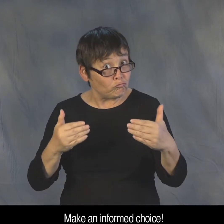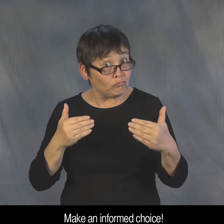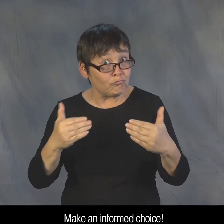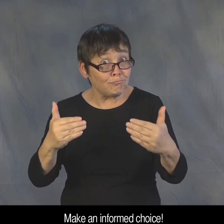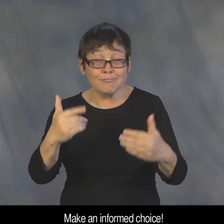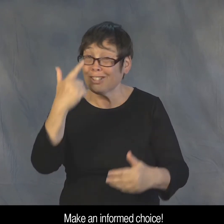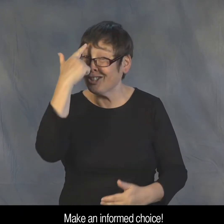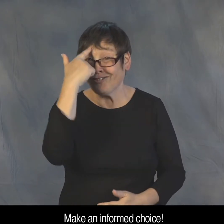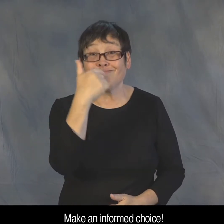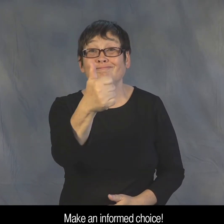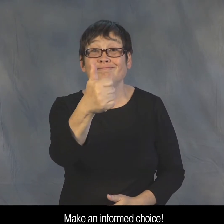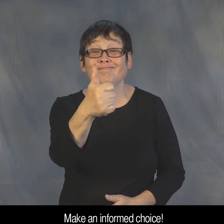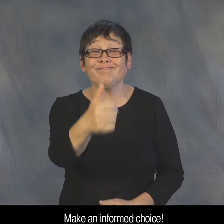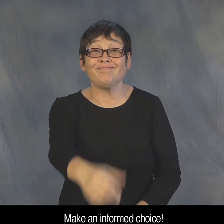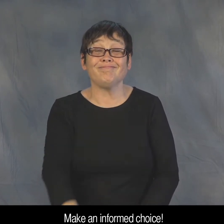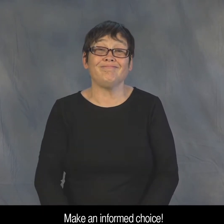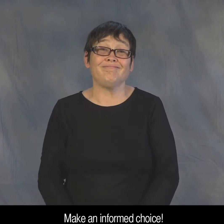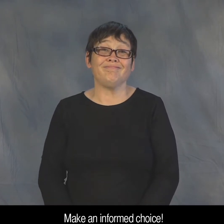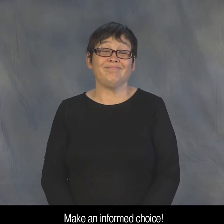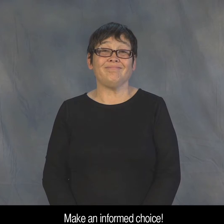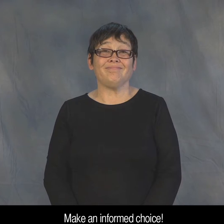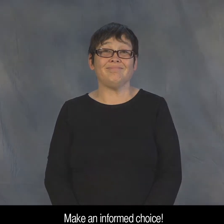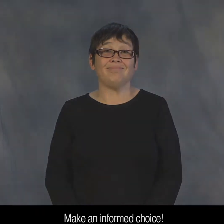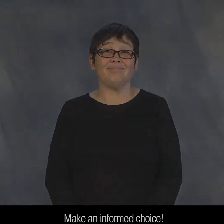Make an informed choice.